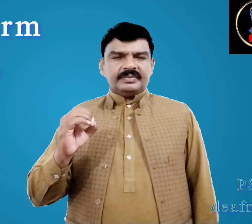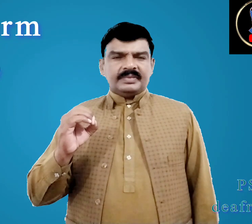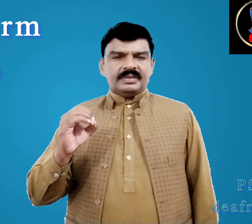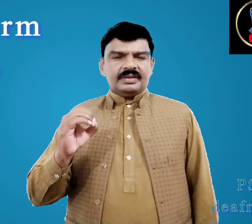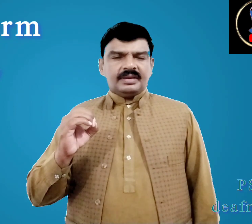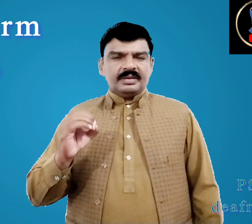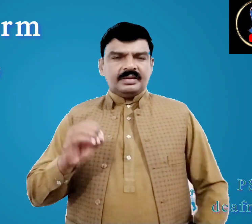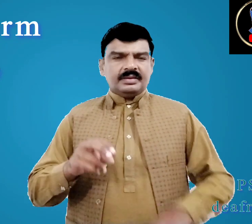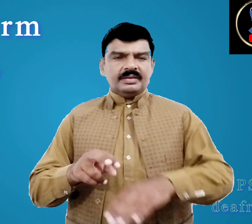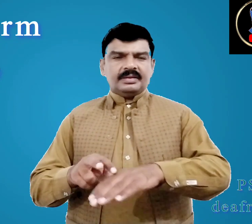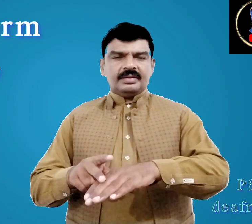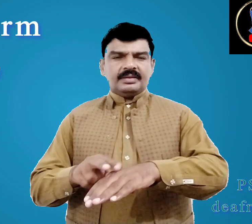ring,